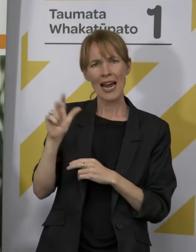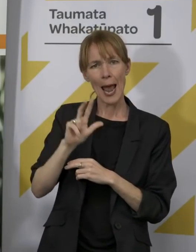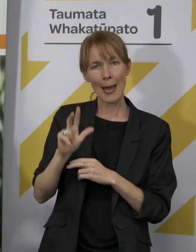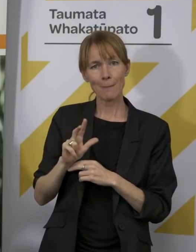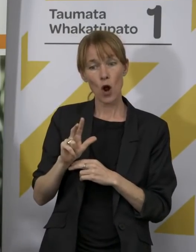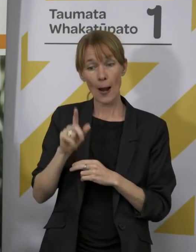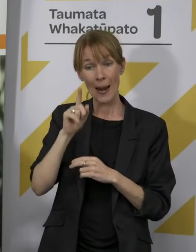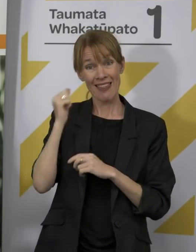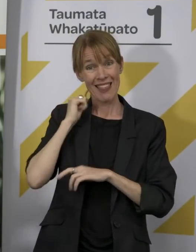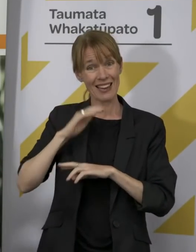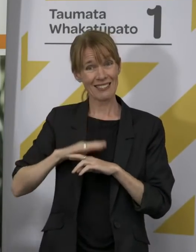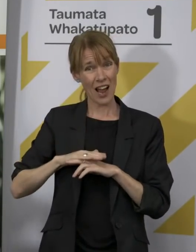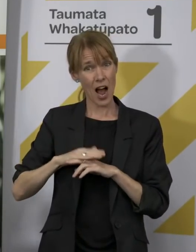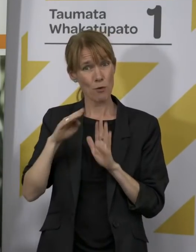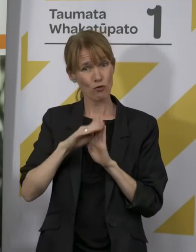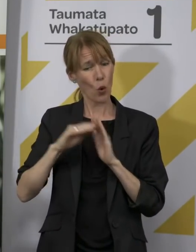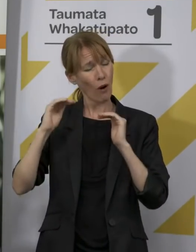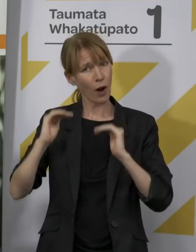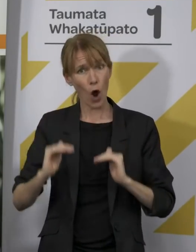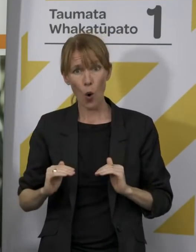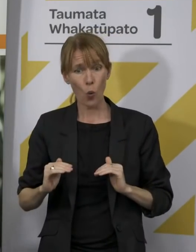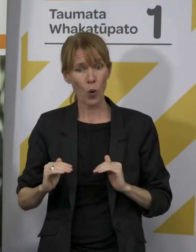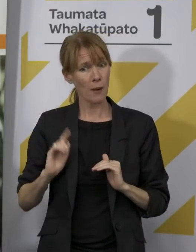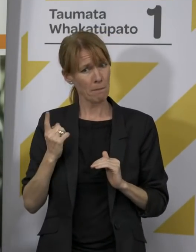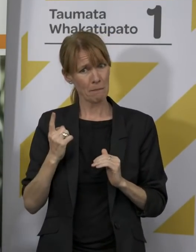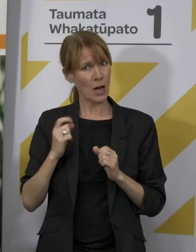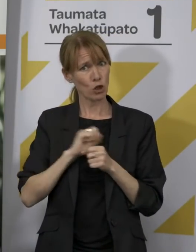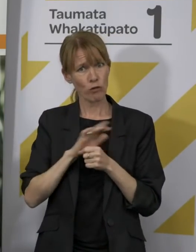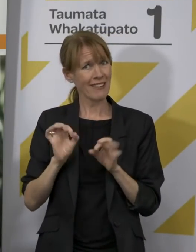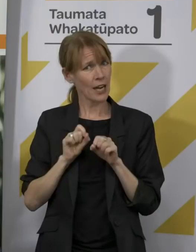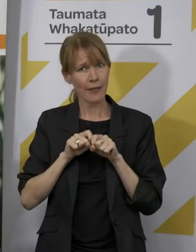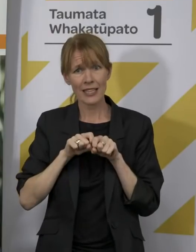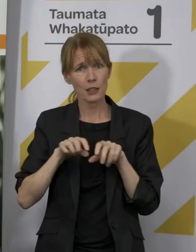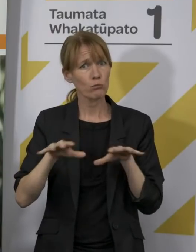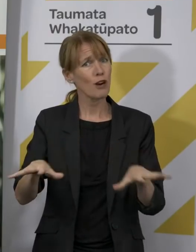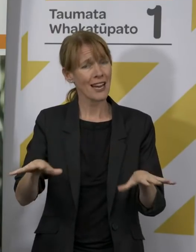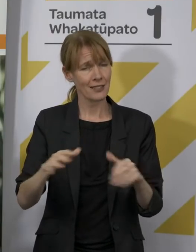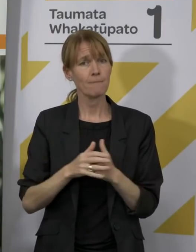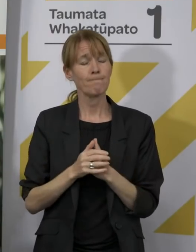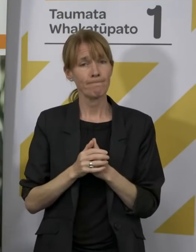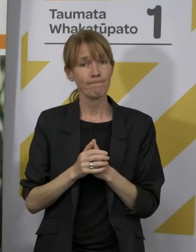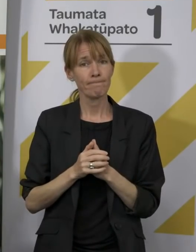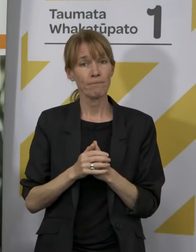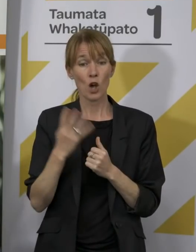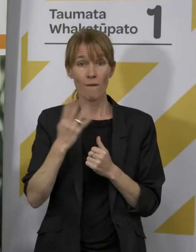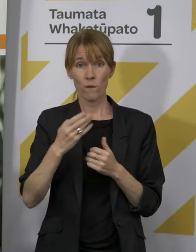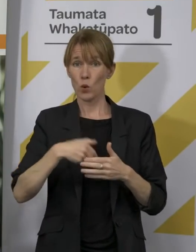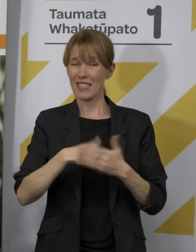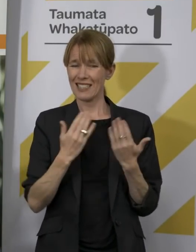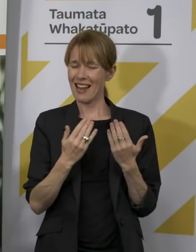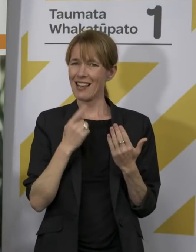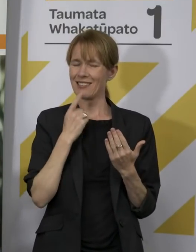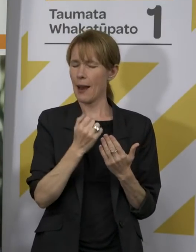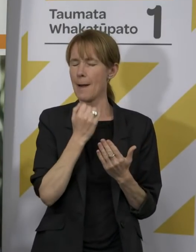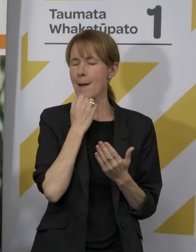not seen any cases go out into the community. The 14 days is actually very,